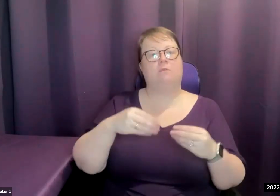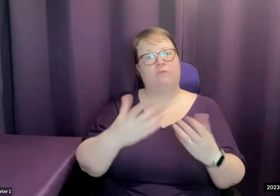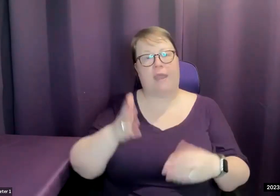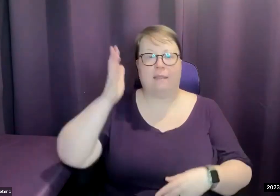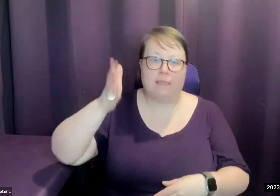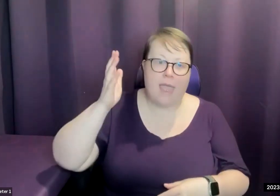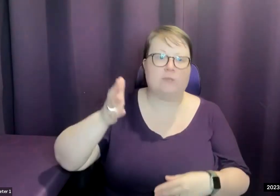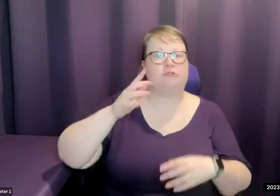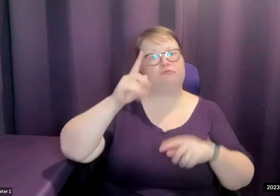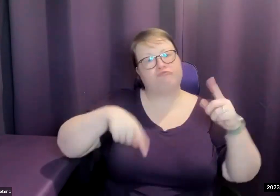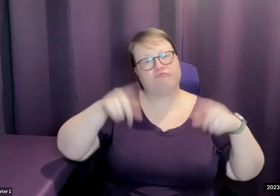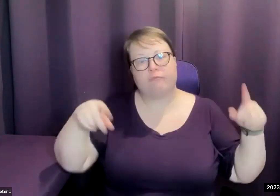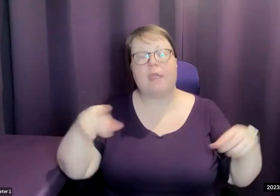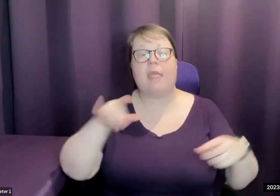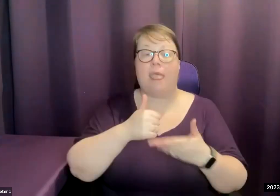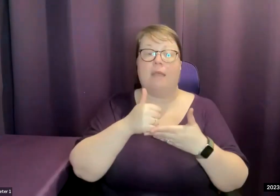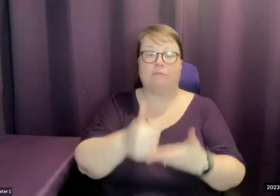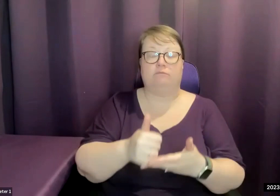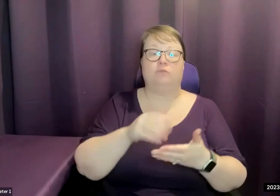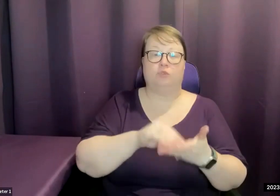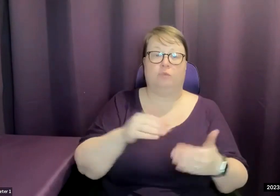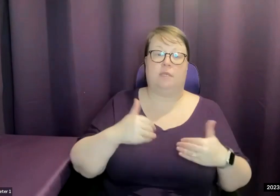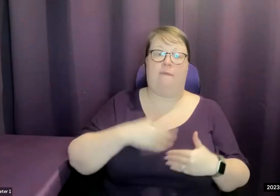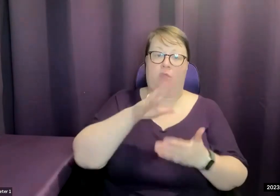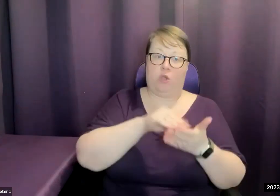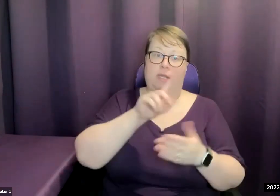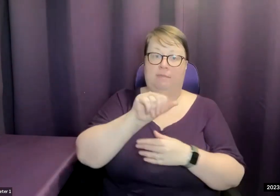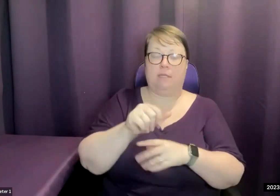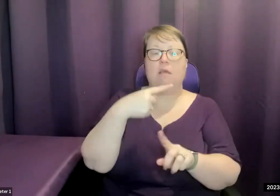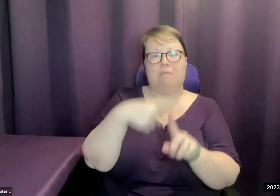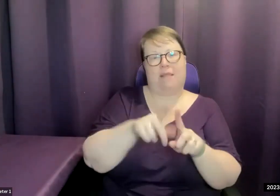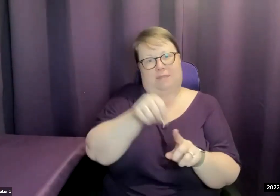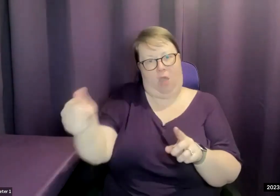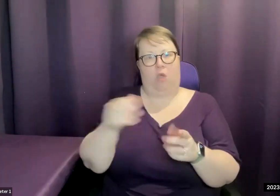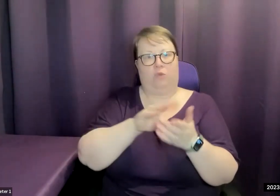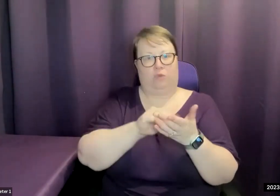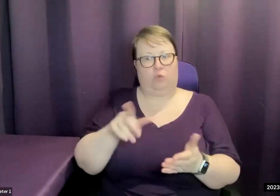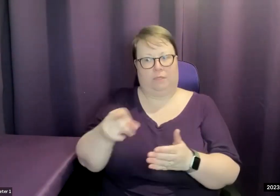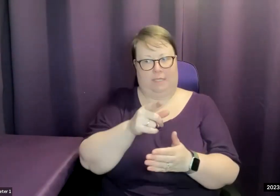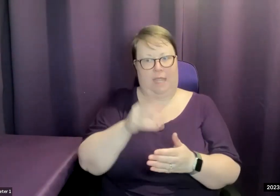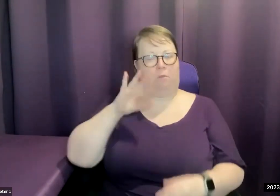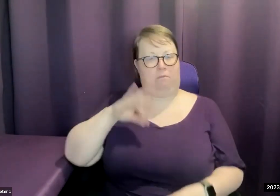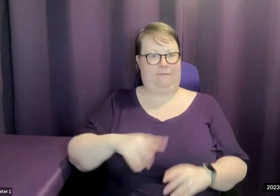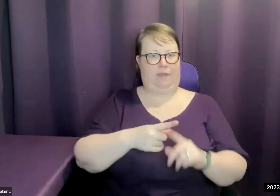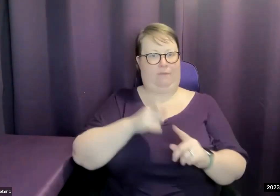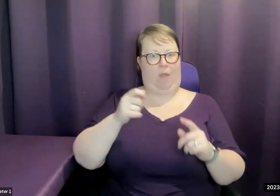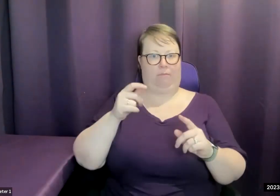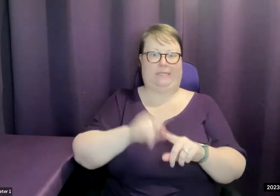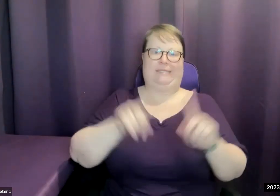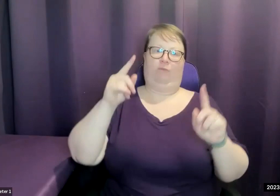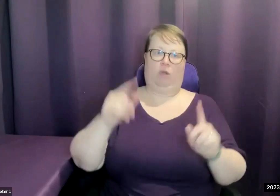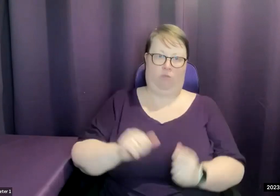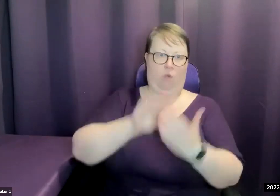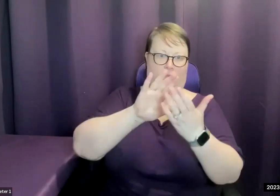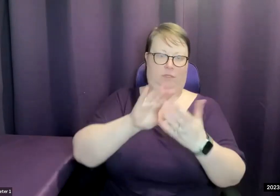not only helps students with learning disabilities, but numerous other students who also benefit from varied approaches. Taking a universal design approach